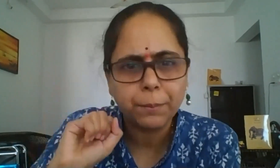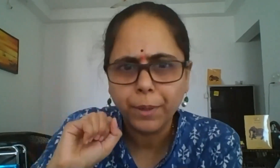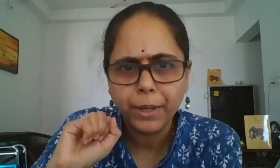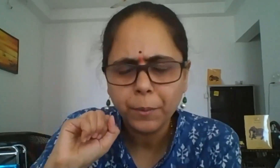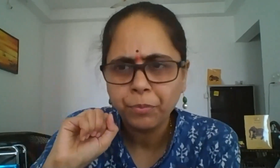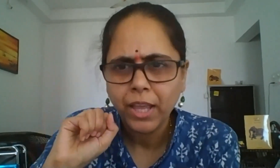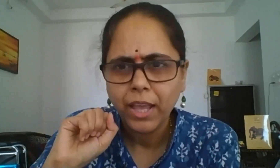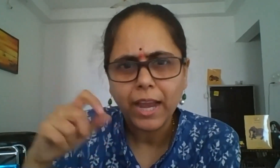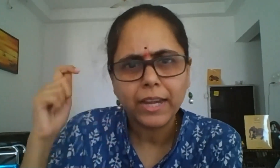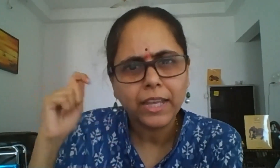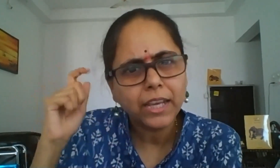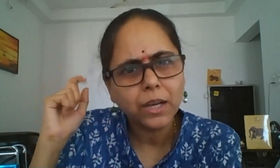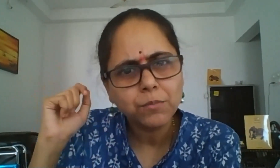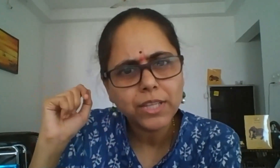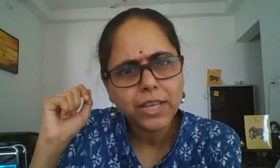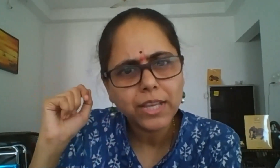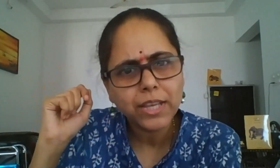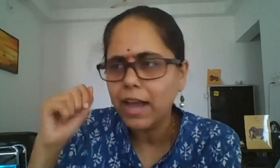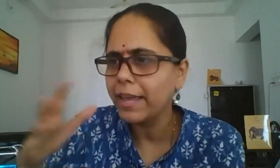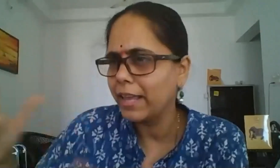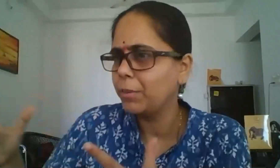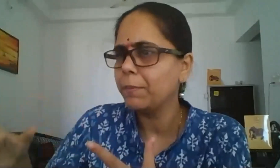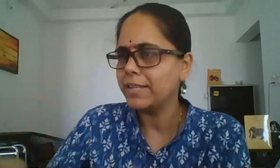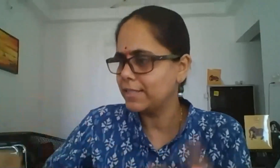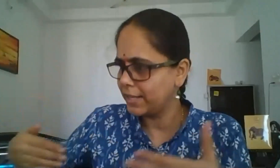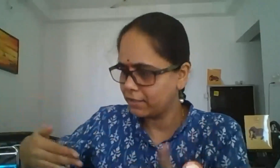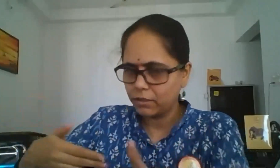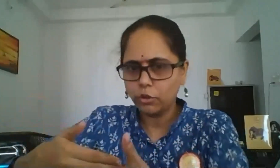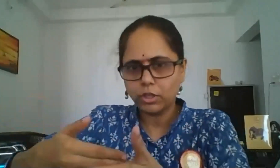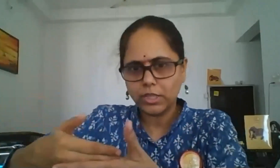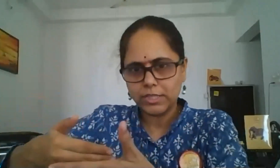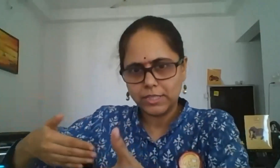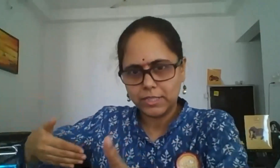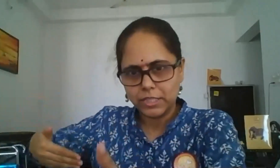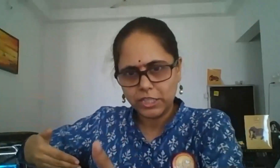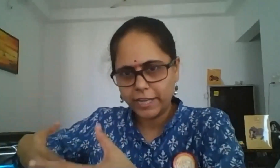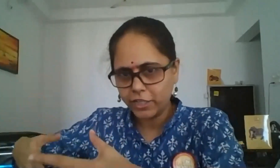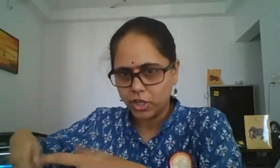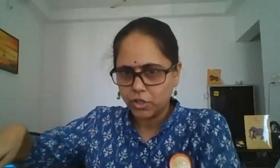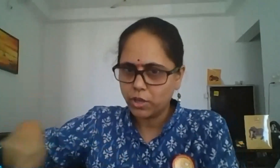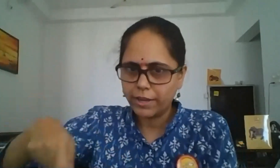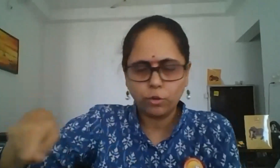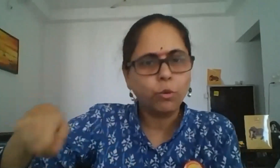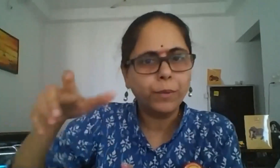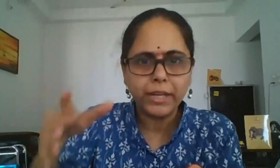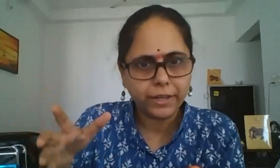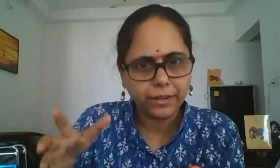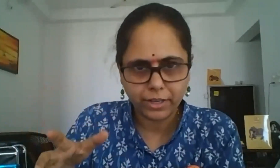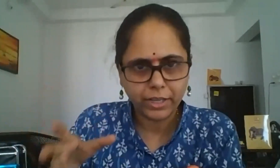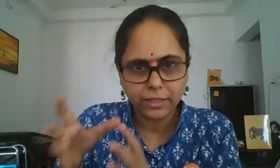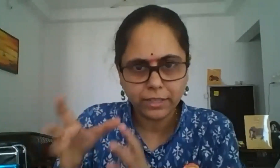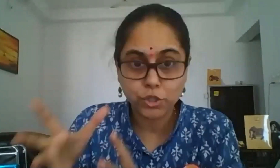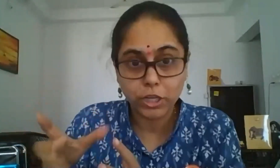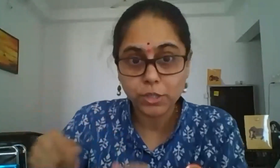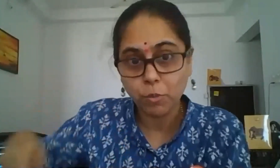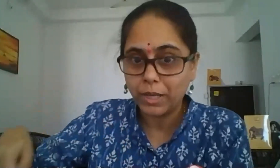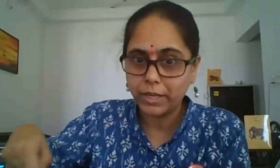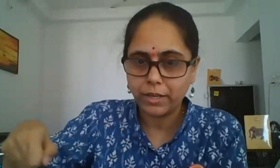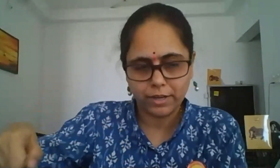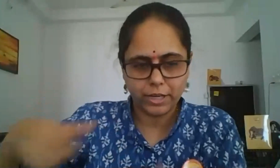impaired, and he comes and I help him. I say, look, this is the stage. So I do mobility training, that is called as mobility training,